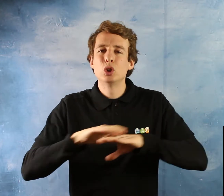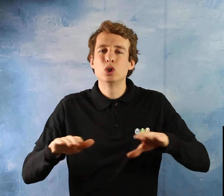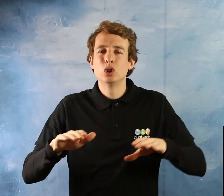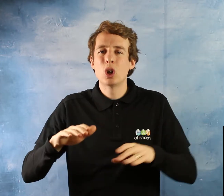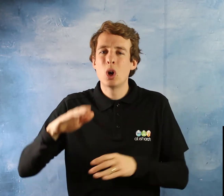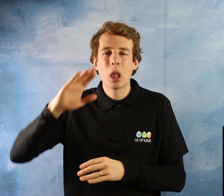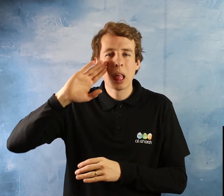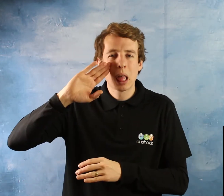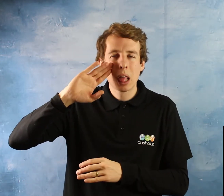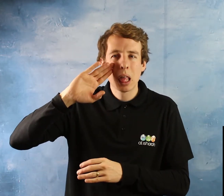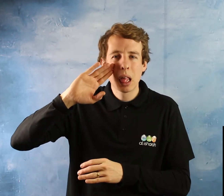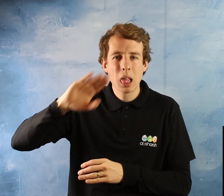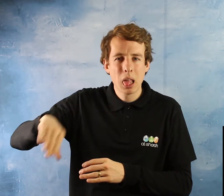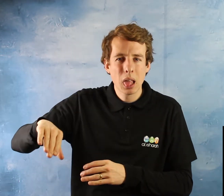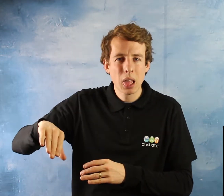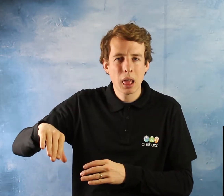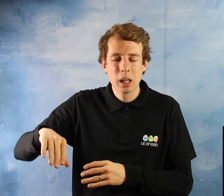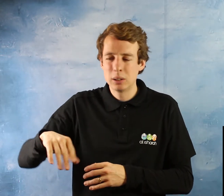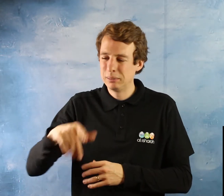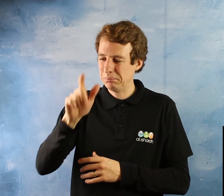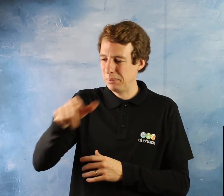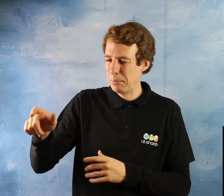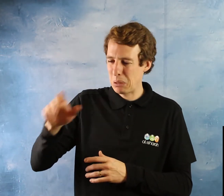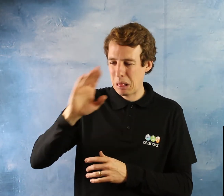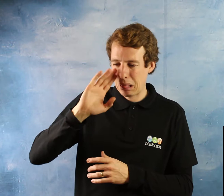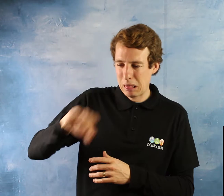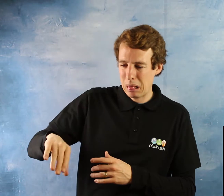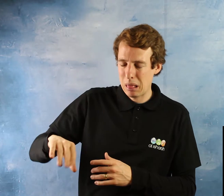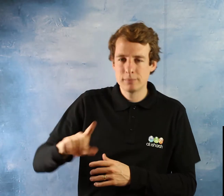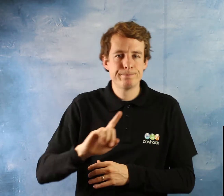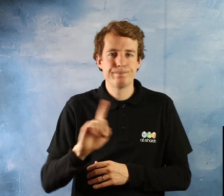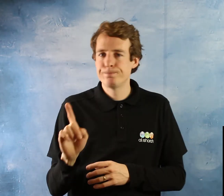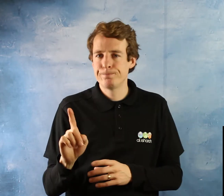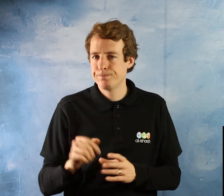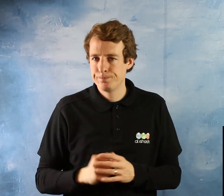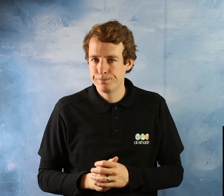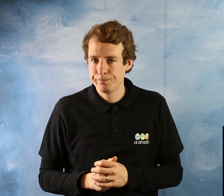in contempt toward people, and do not walk through the earth.